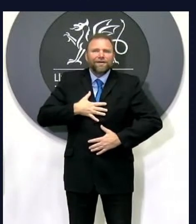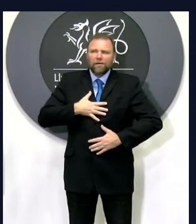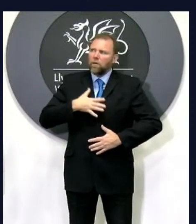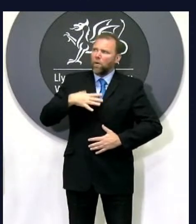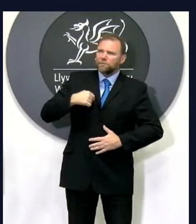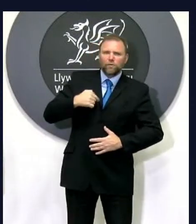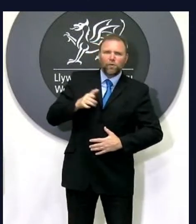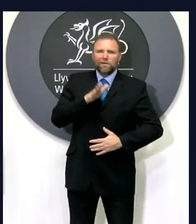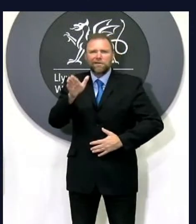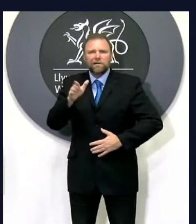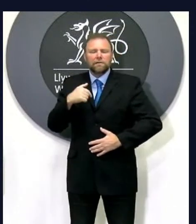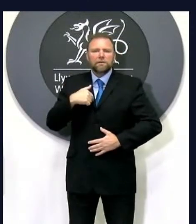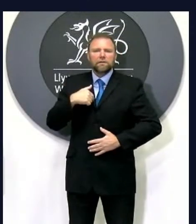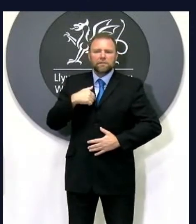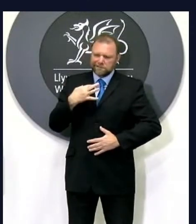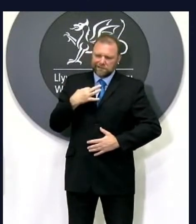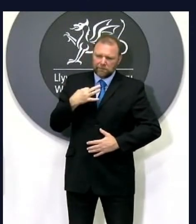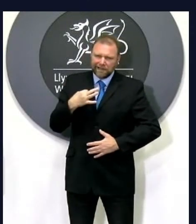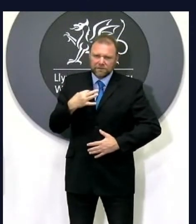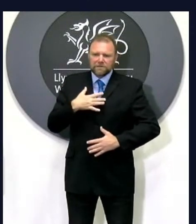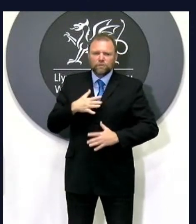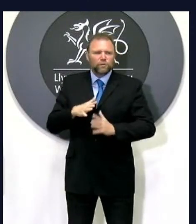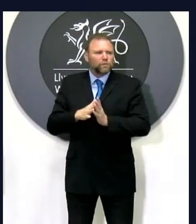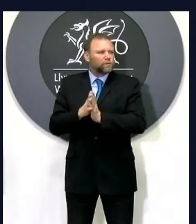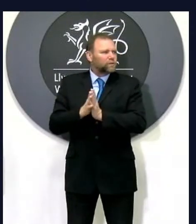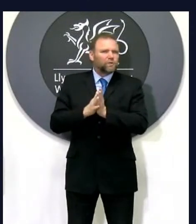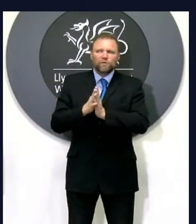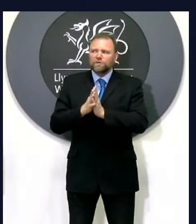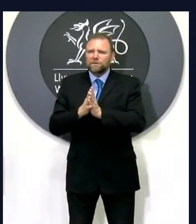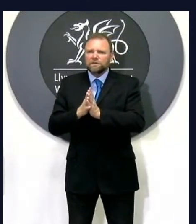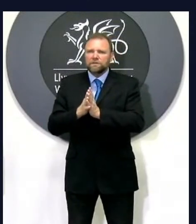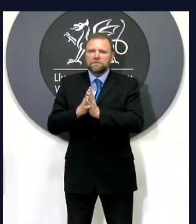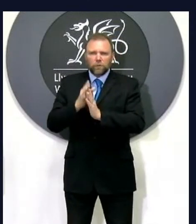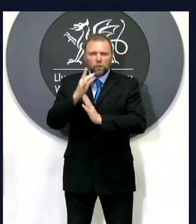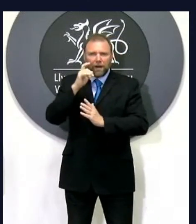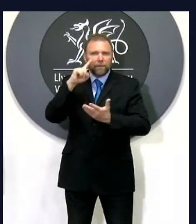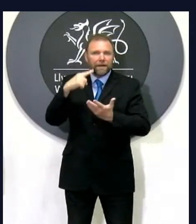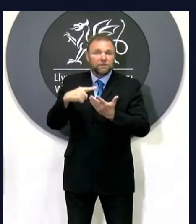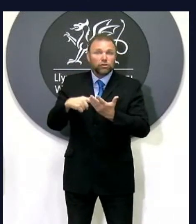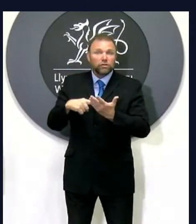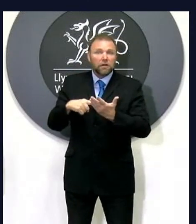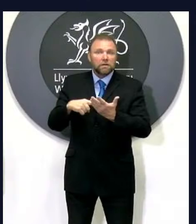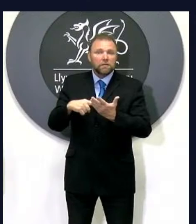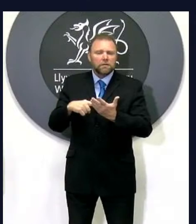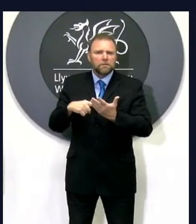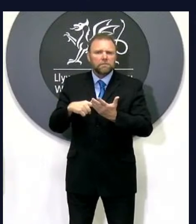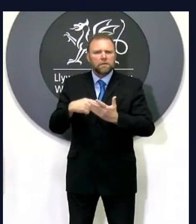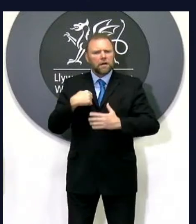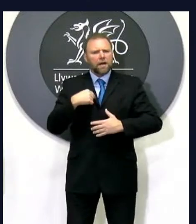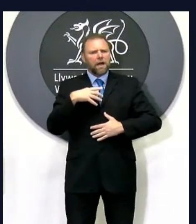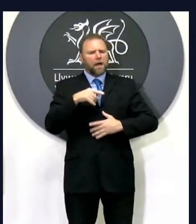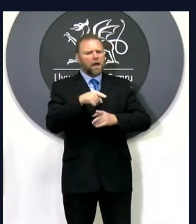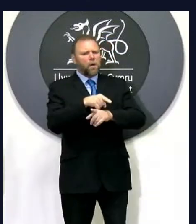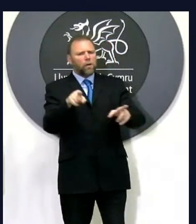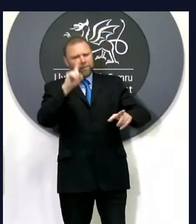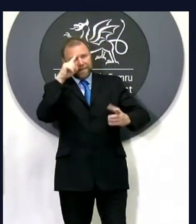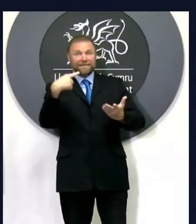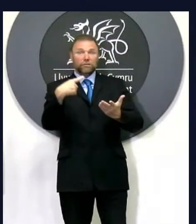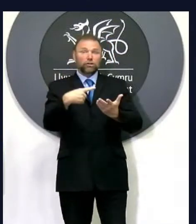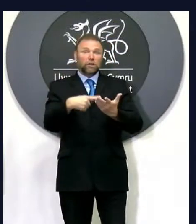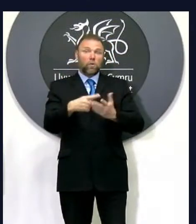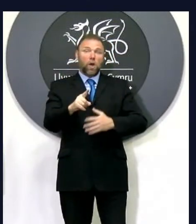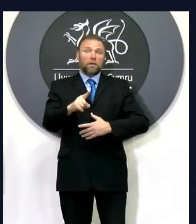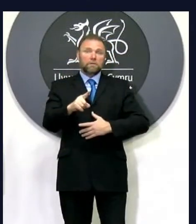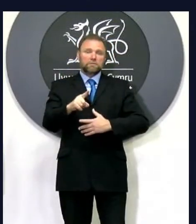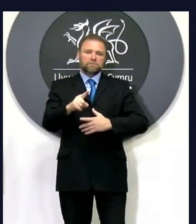there. People who make decisions, and people will be able to make those decisions, what I want them to do is to make those decisions with their eyes